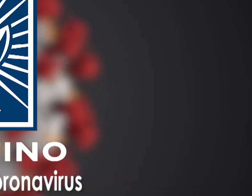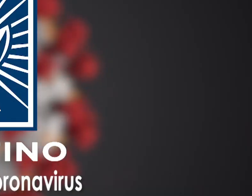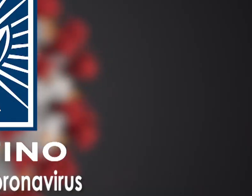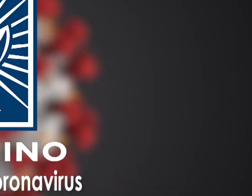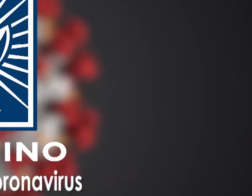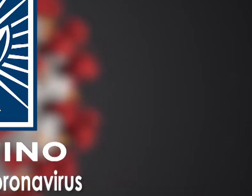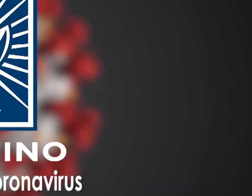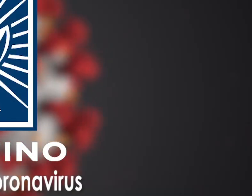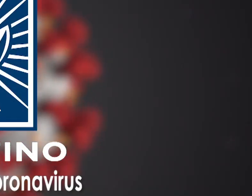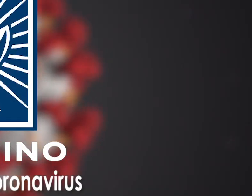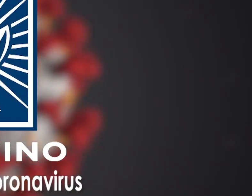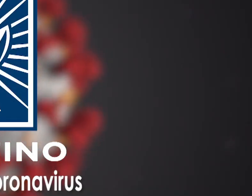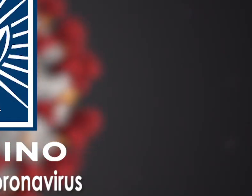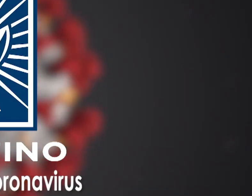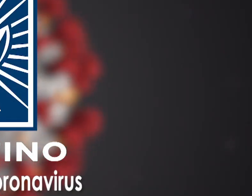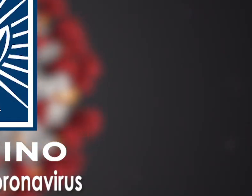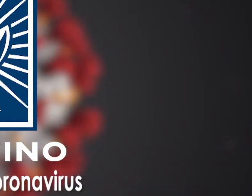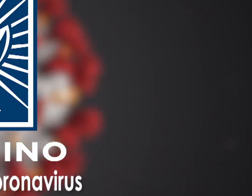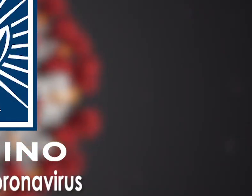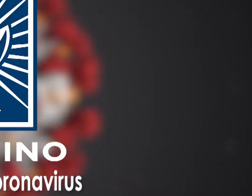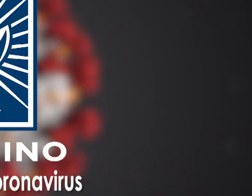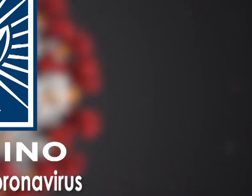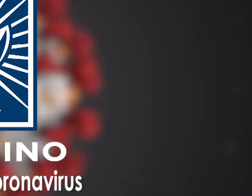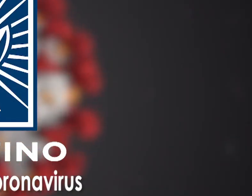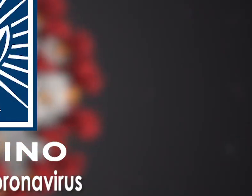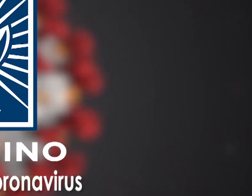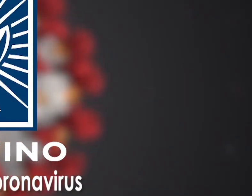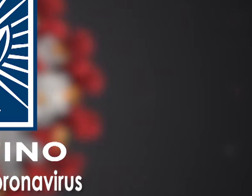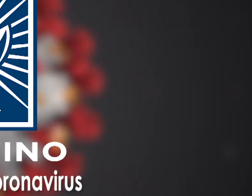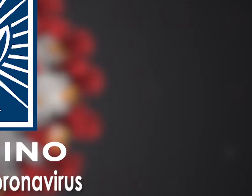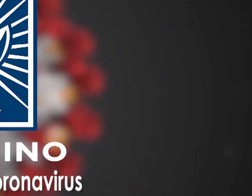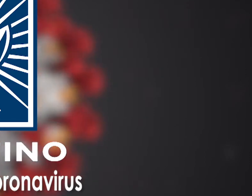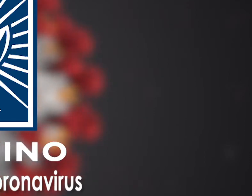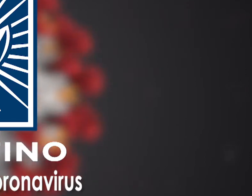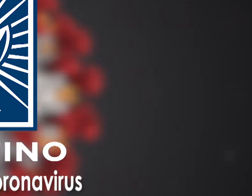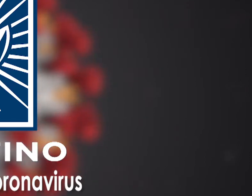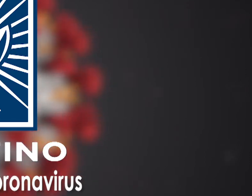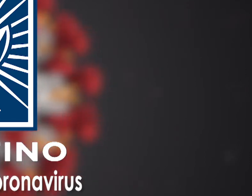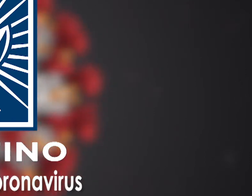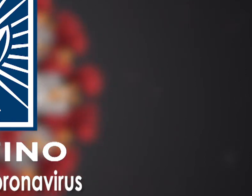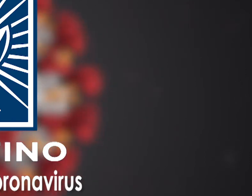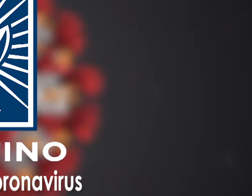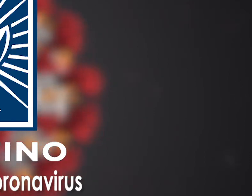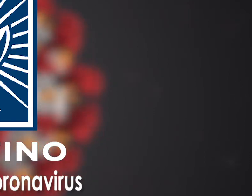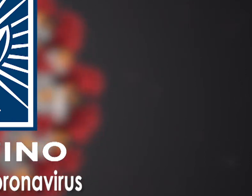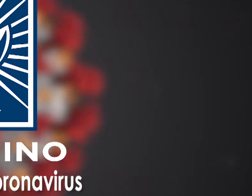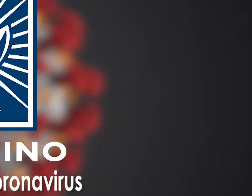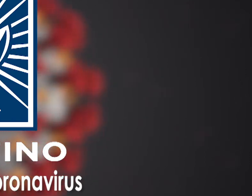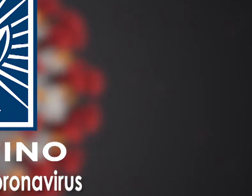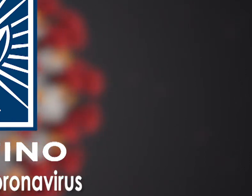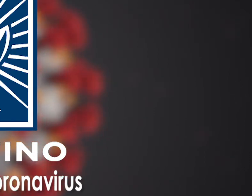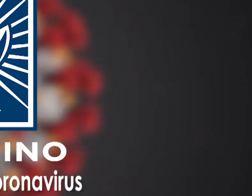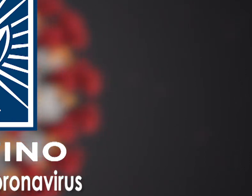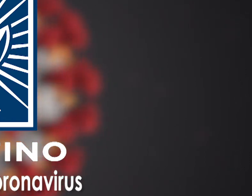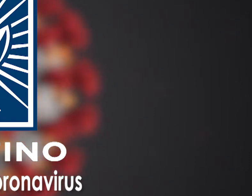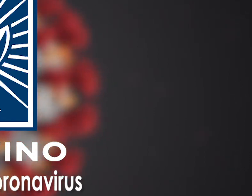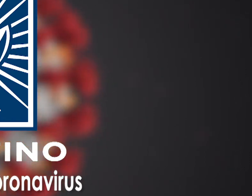For the latest information regarding the COVID-19 pandemic in Cupertino, please visit